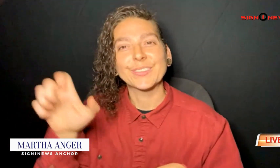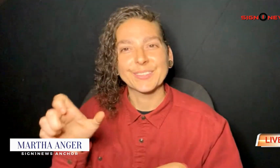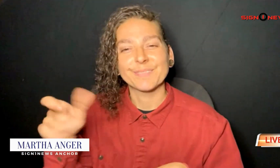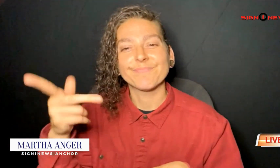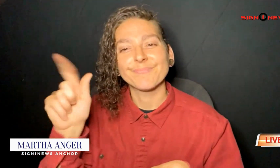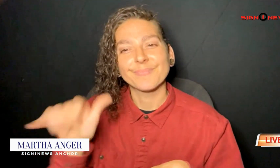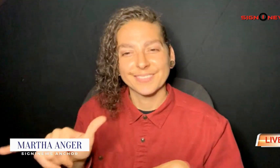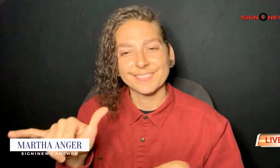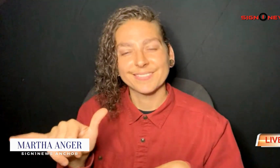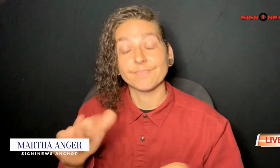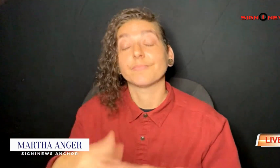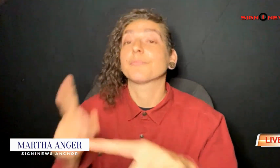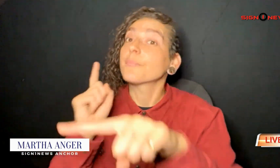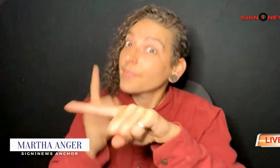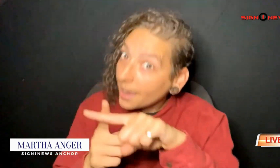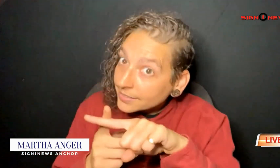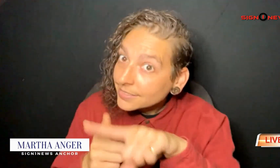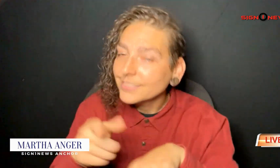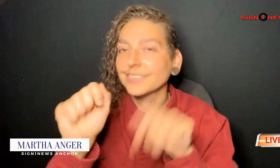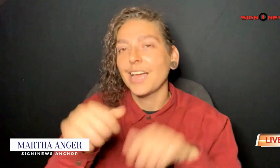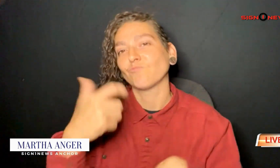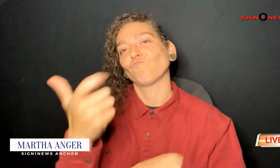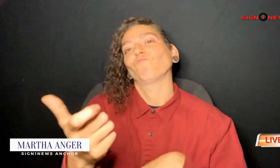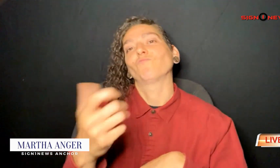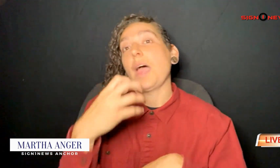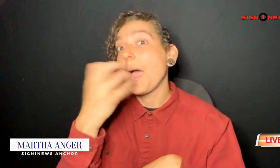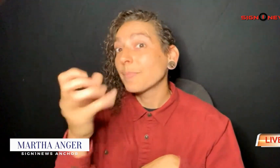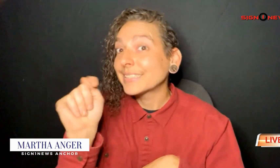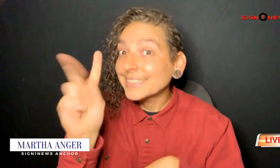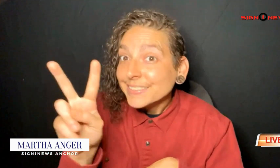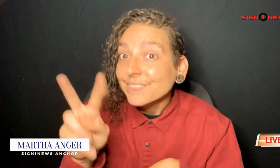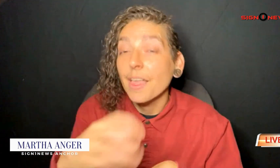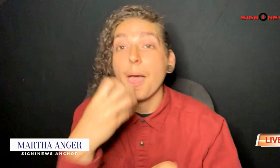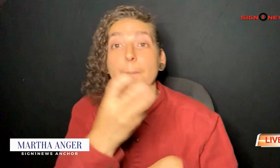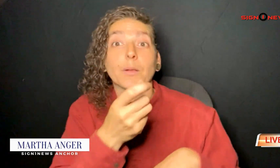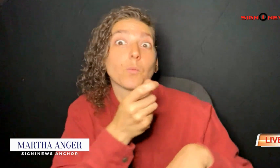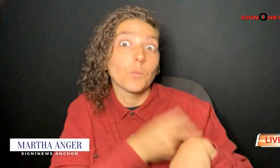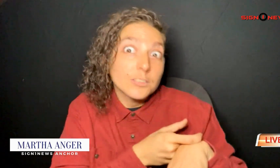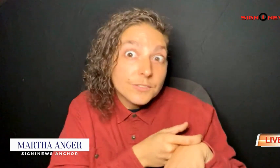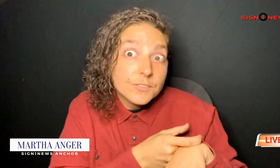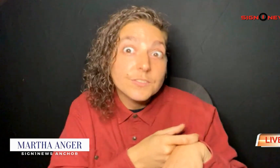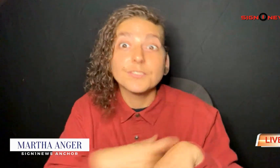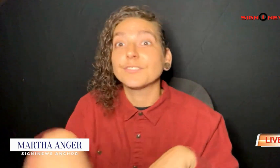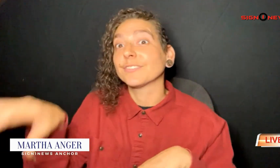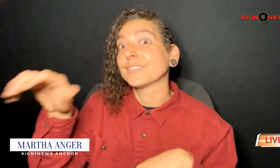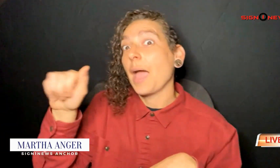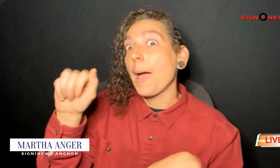you can also watch on Apple TV, Apple Watch, Amazon, and Roku.